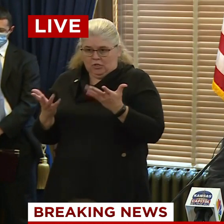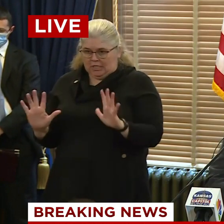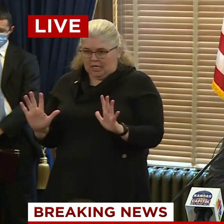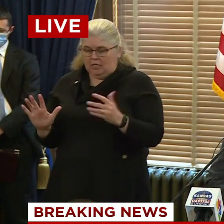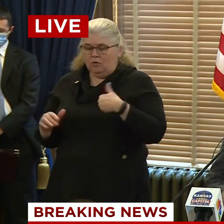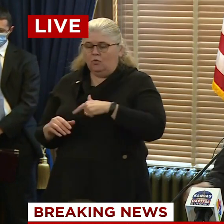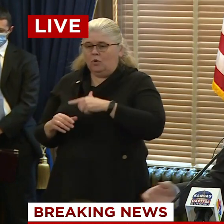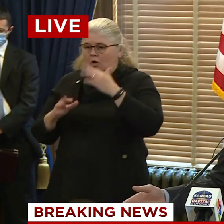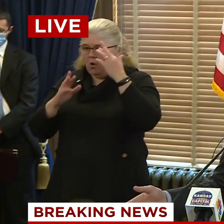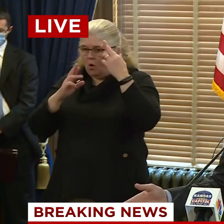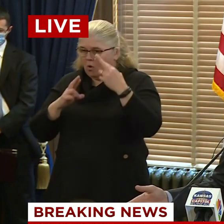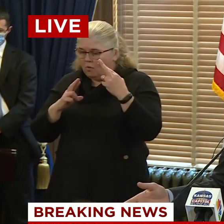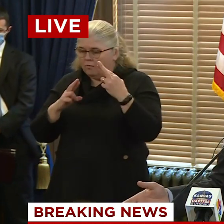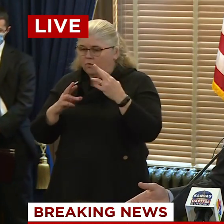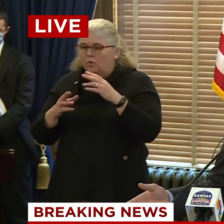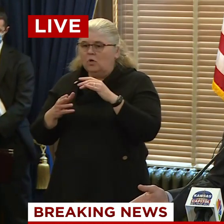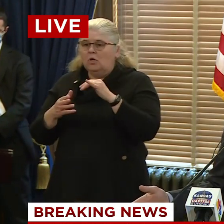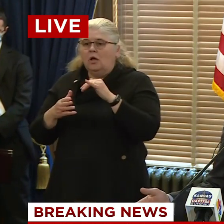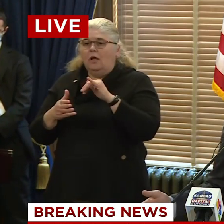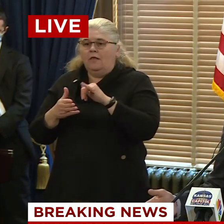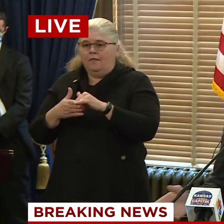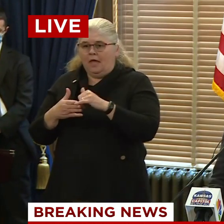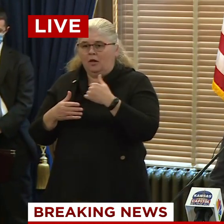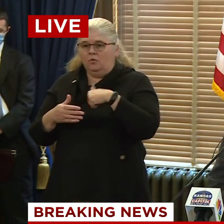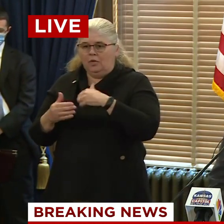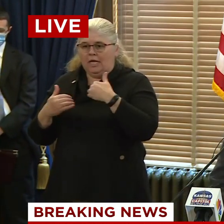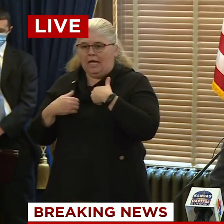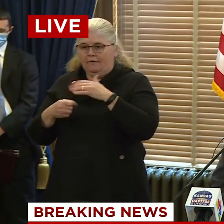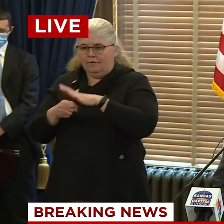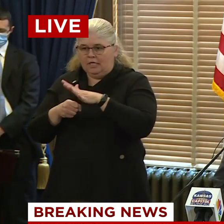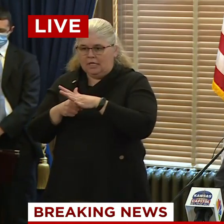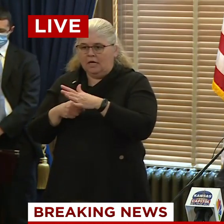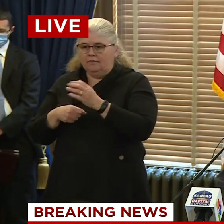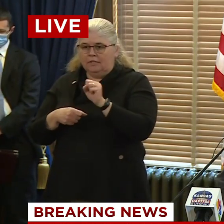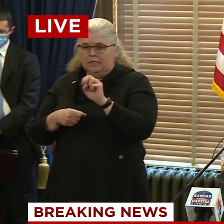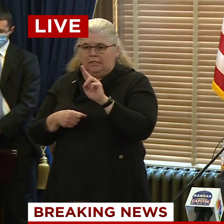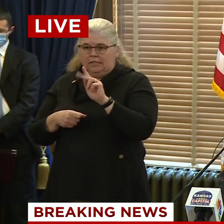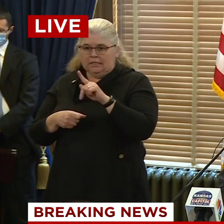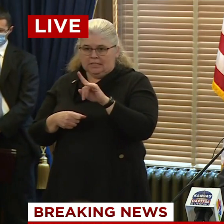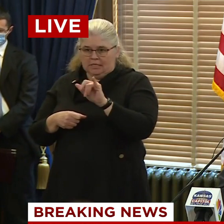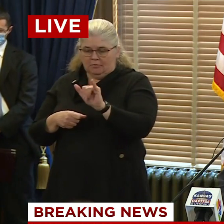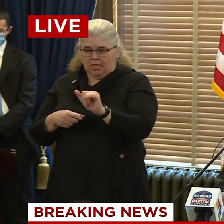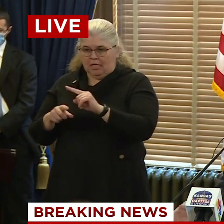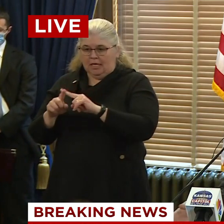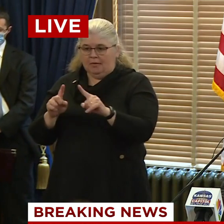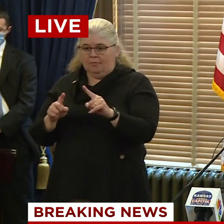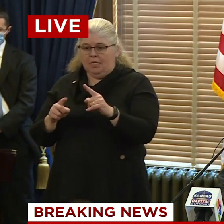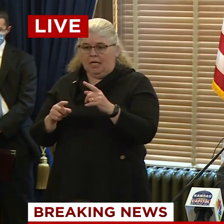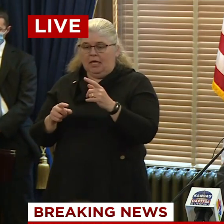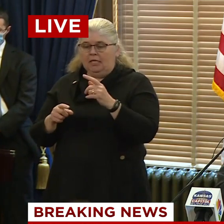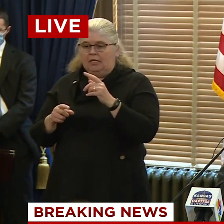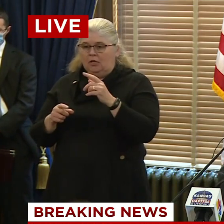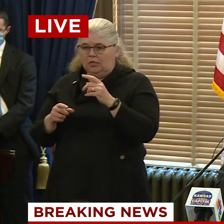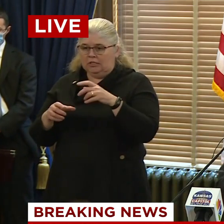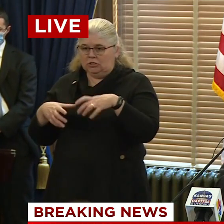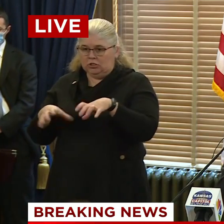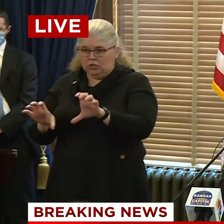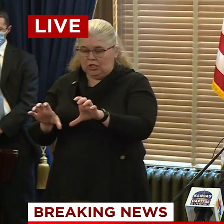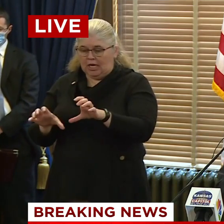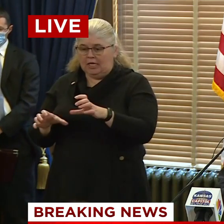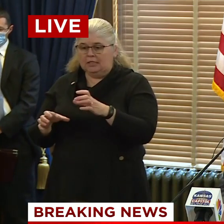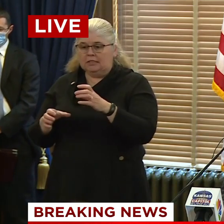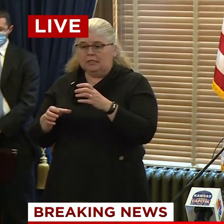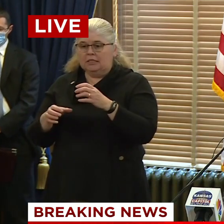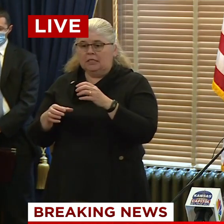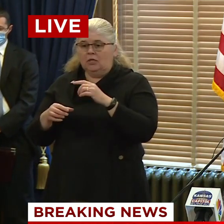hopeful that we'll have a period with adequate supply, but there is still a possibility as we move forward in the coming hours,